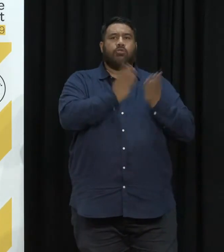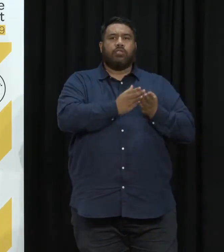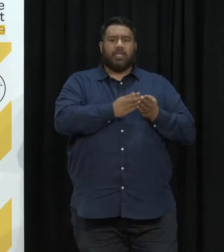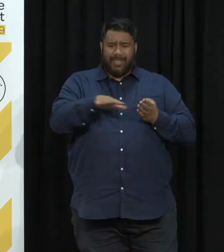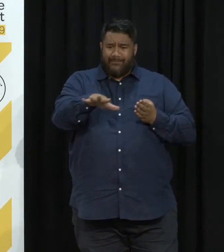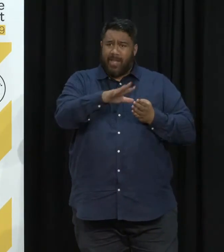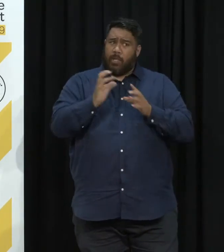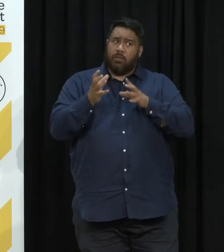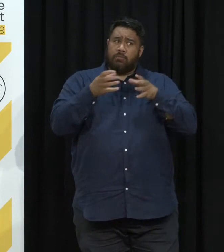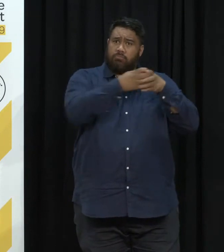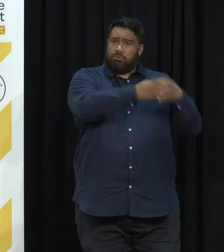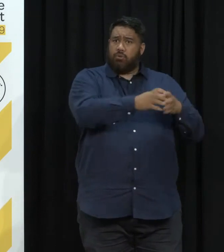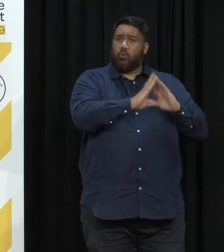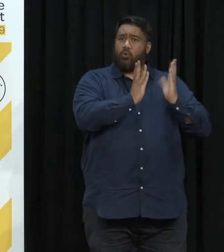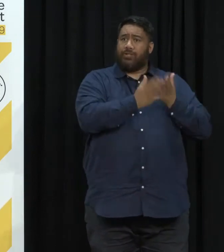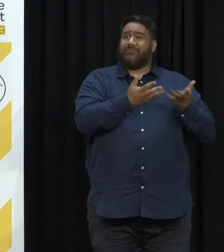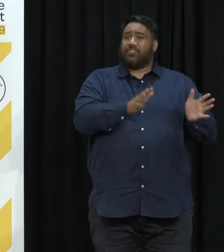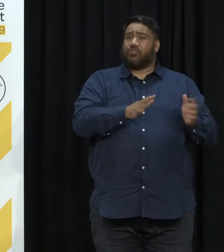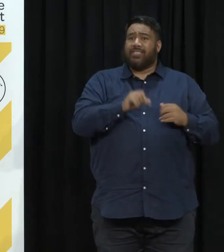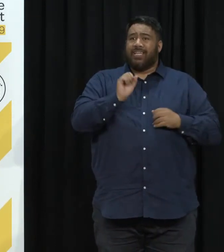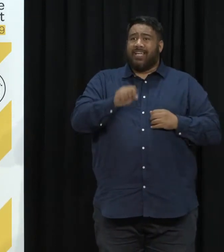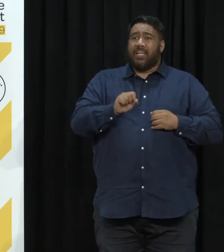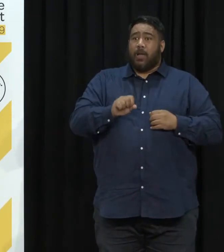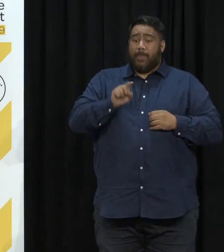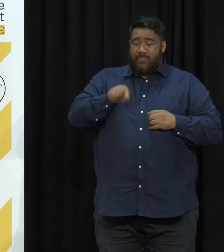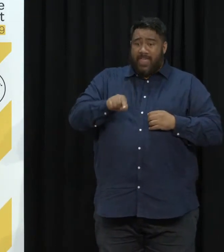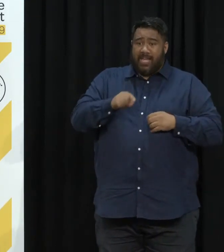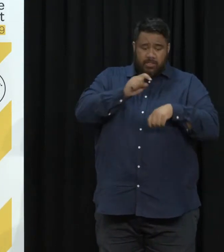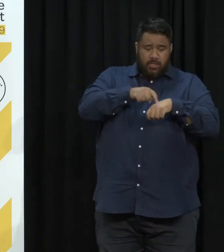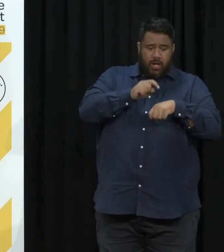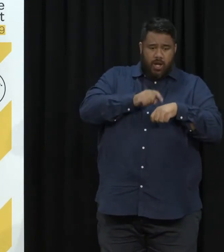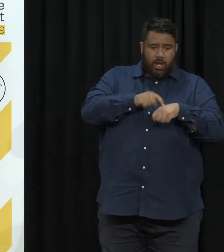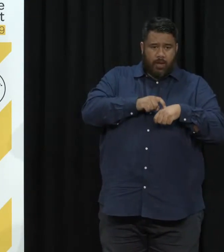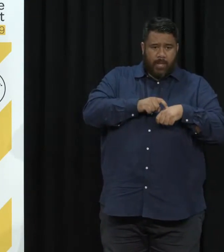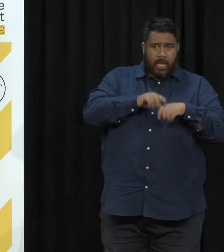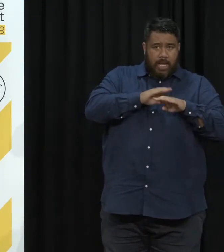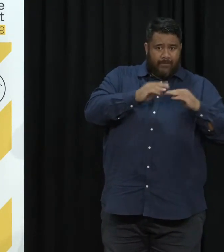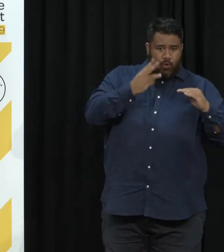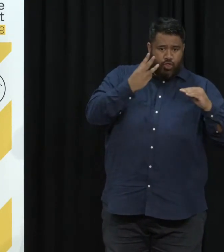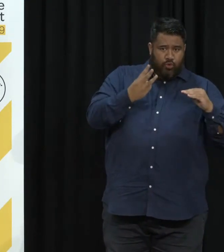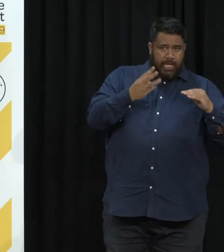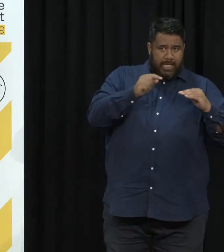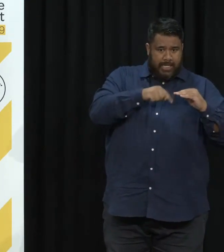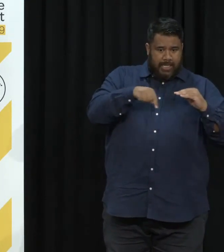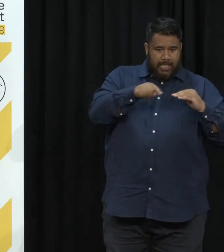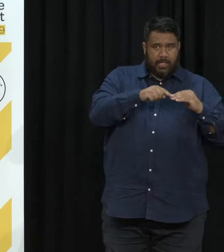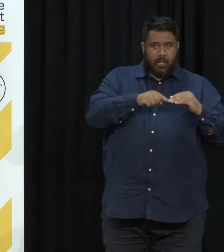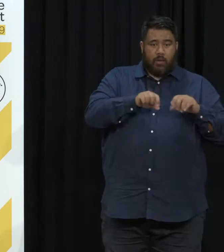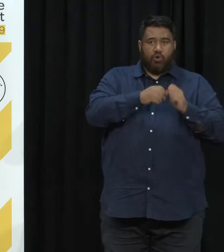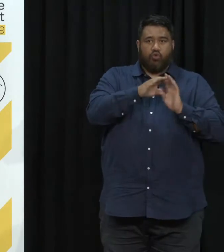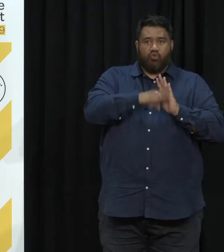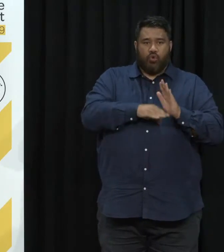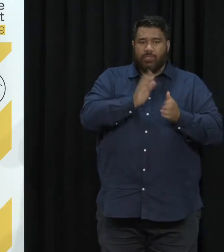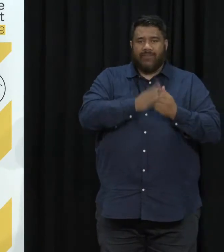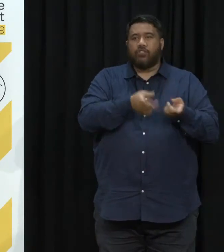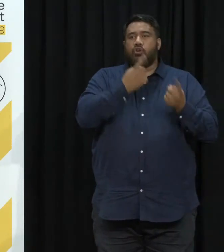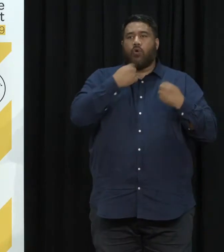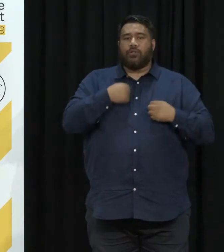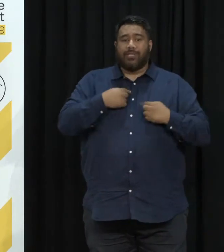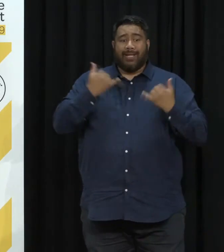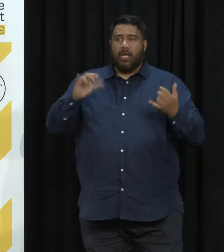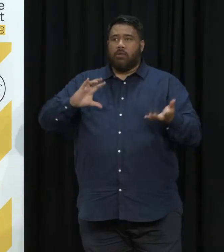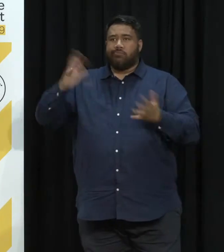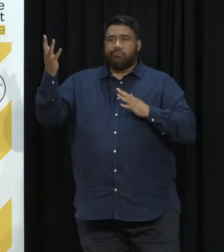into quarantine. But in the small window of 24 hours when they were at level 3, they broke a rule, never told us about it, and we've